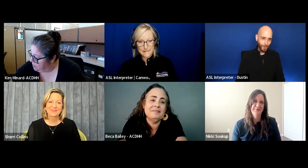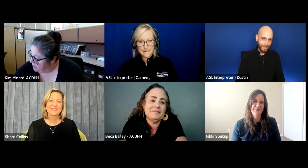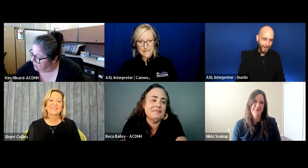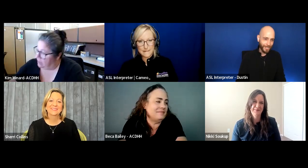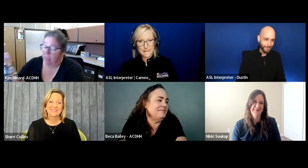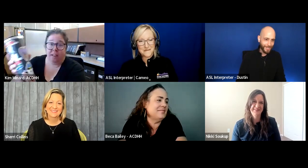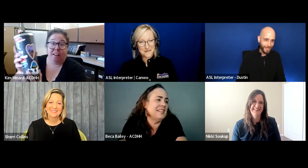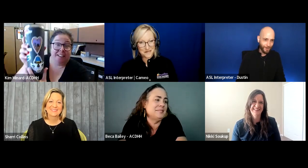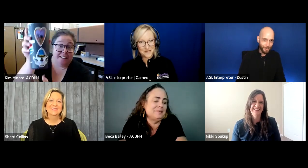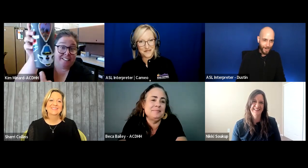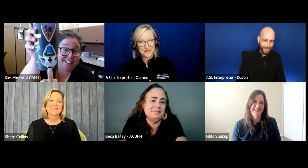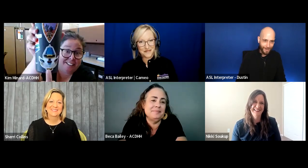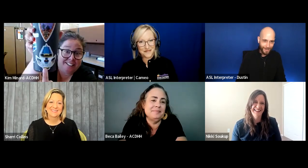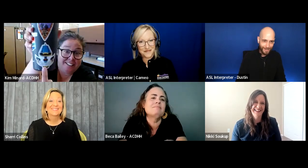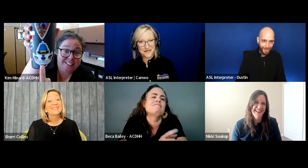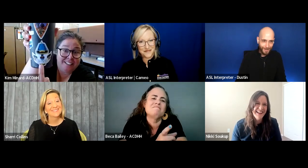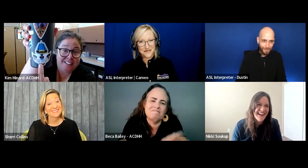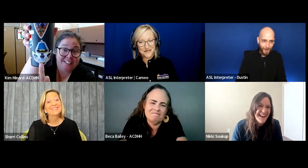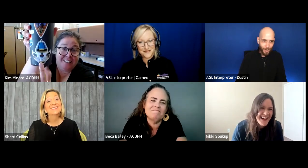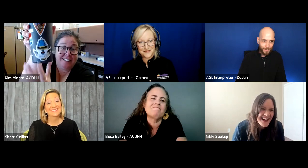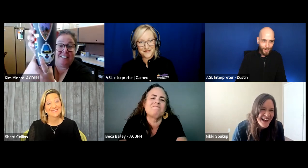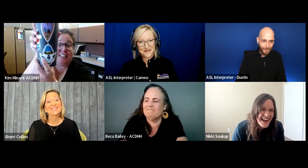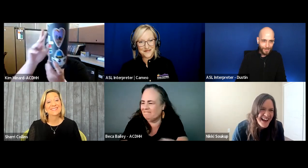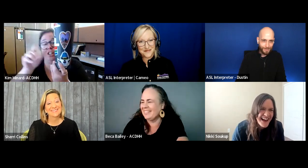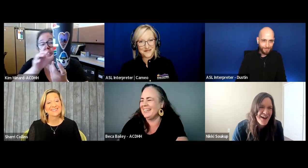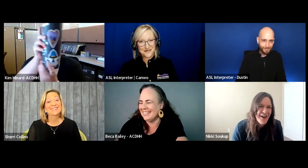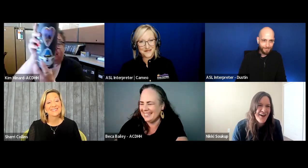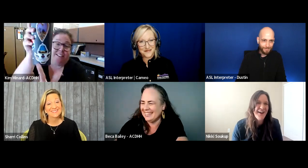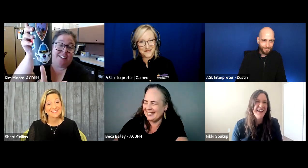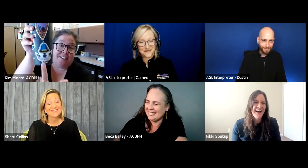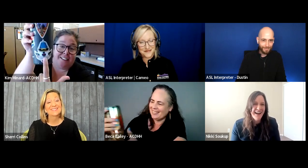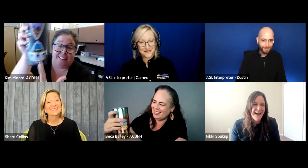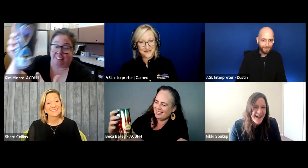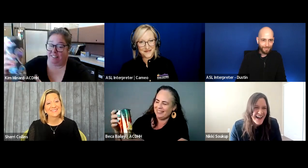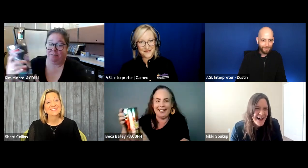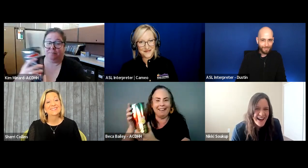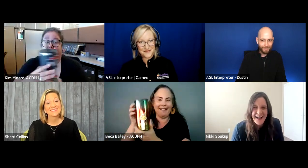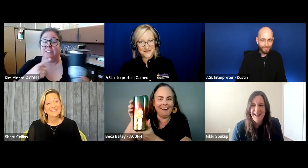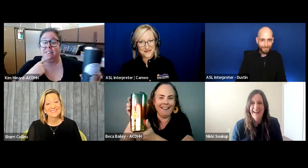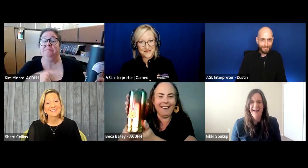artists to support them. I actually have some stickers right here on my water bottle.